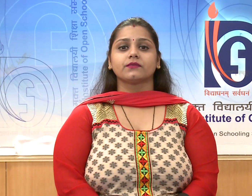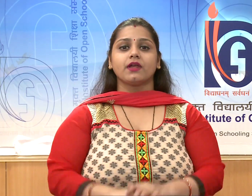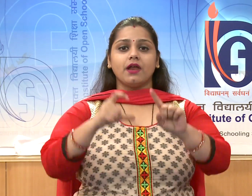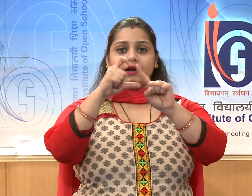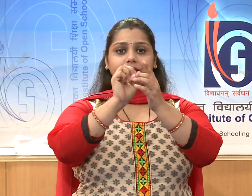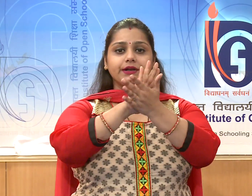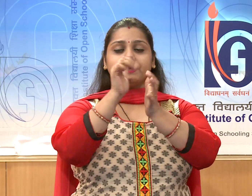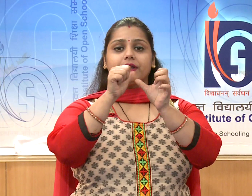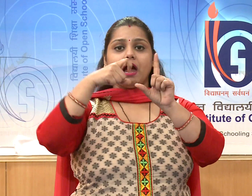Dhaka,